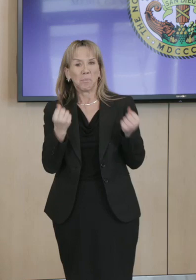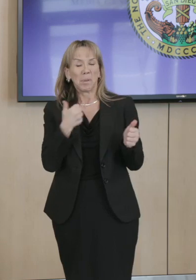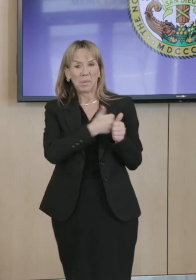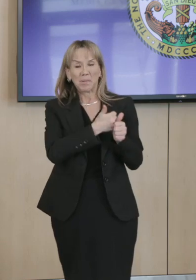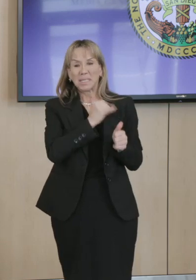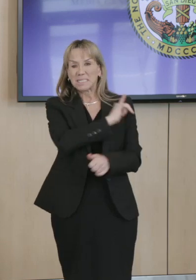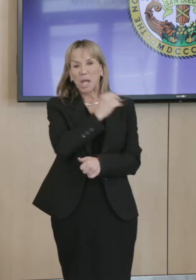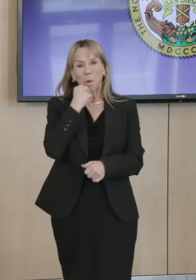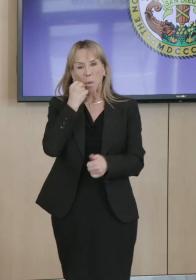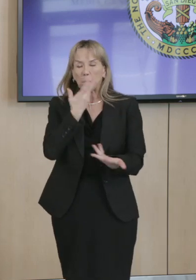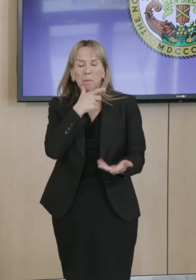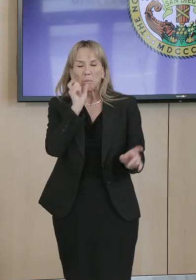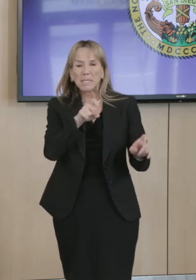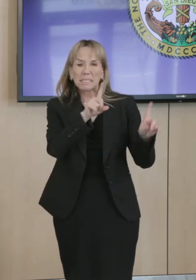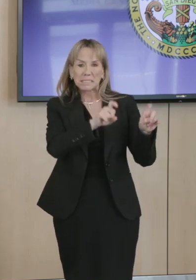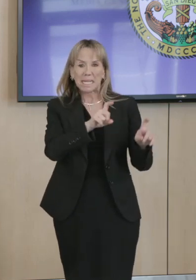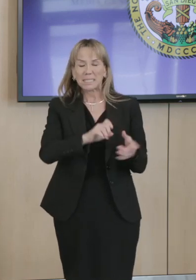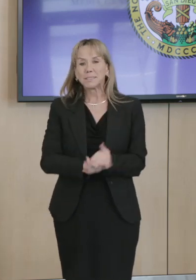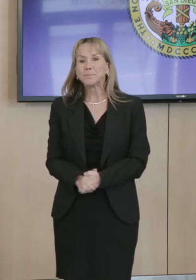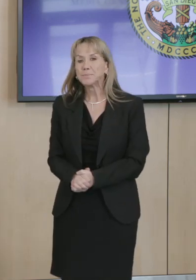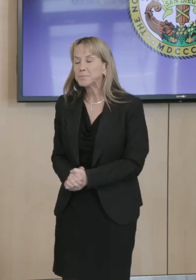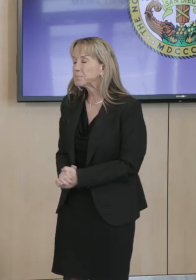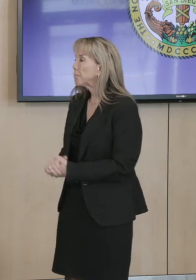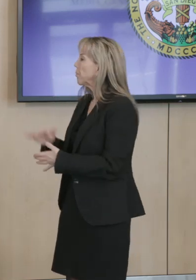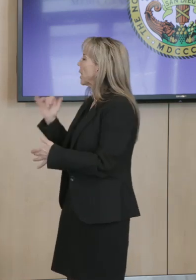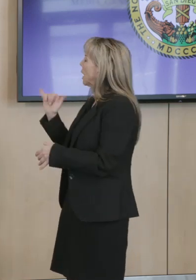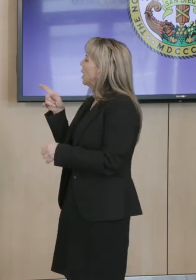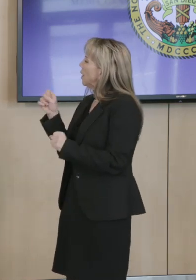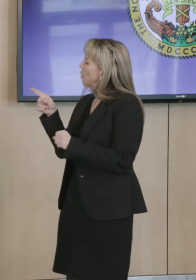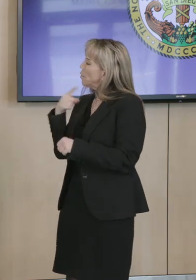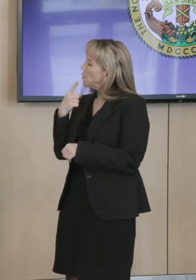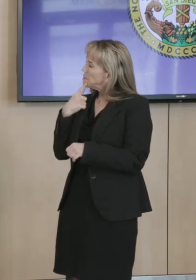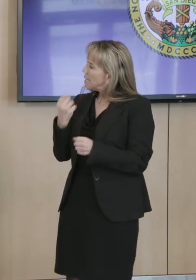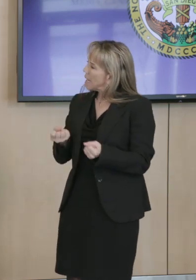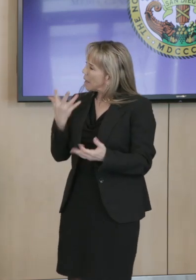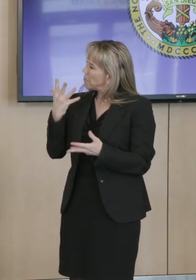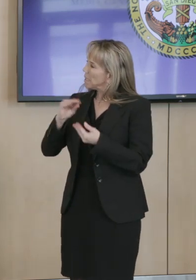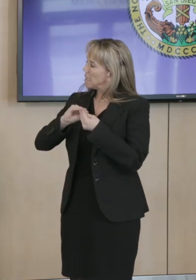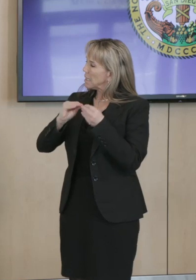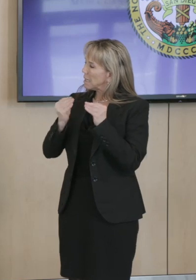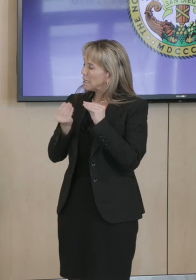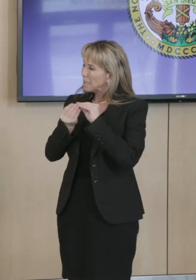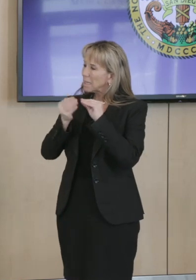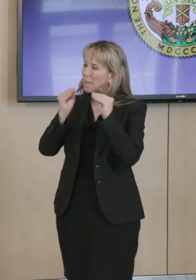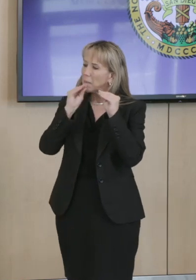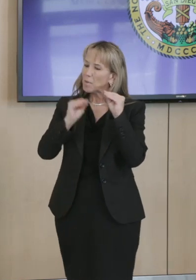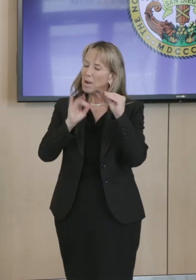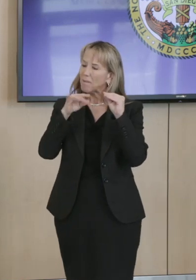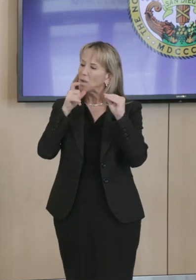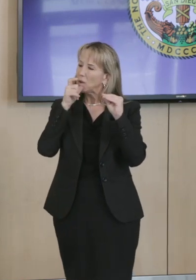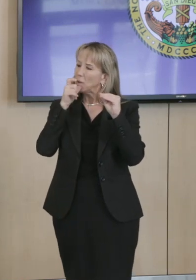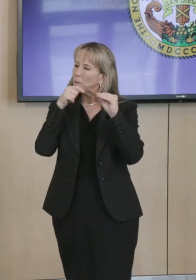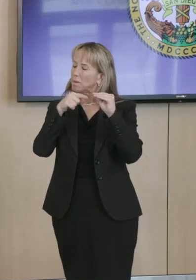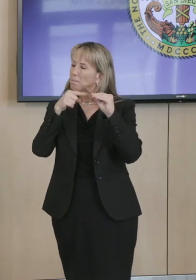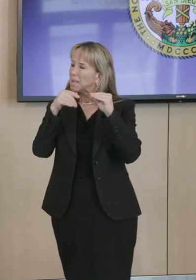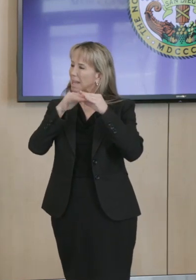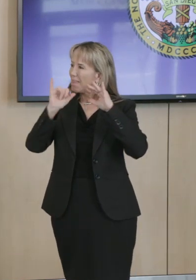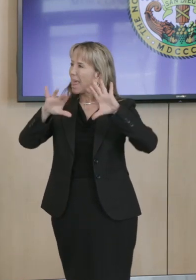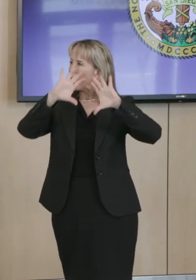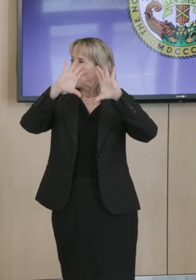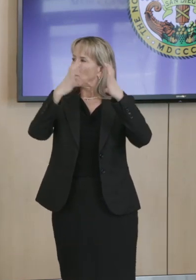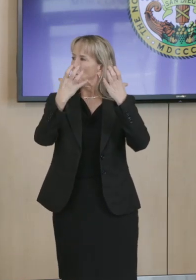And if I can follow up on that, can you speak to the volume, the numbers that are known of folks who are in that category